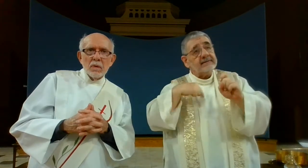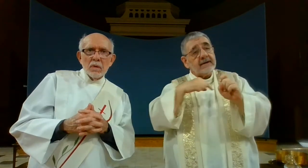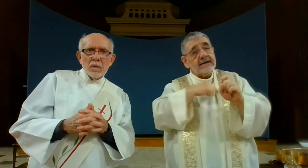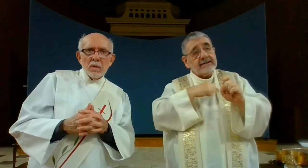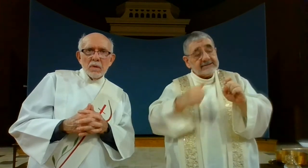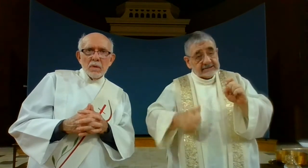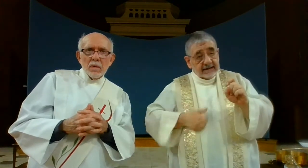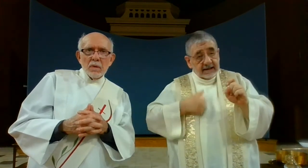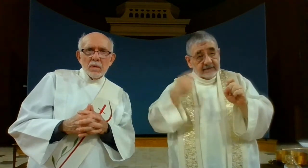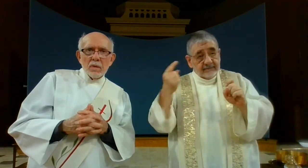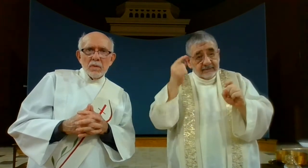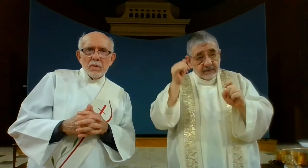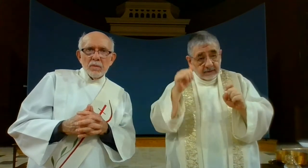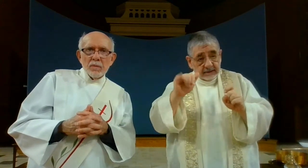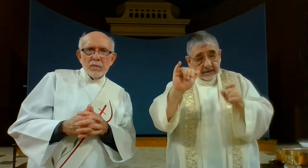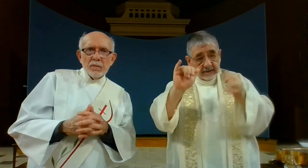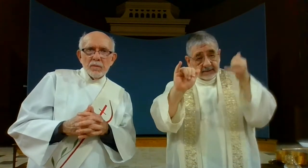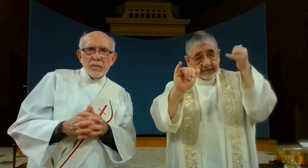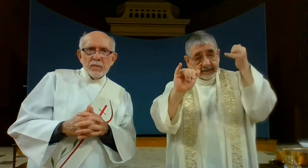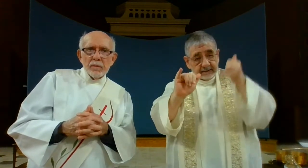us everlasting life.